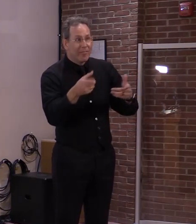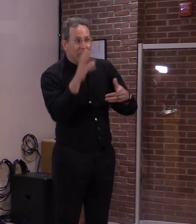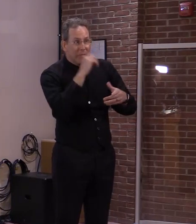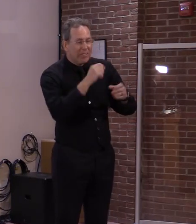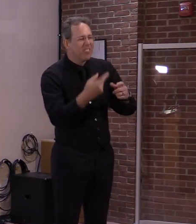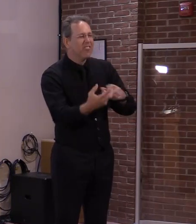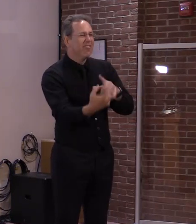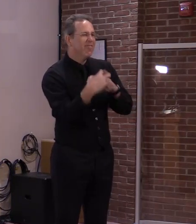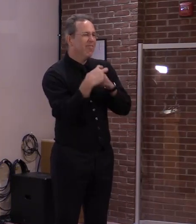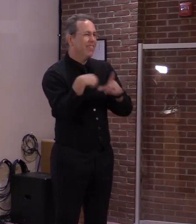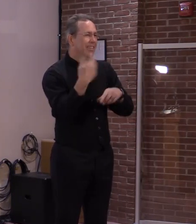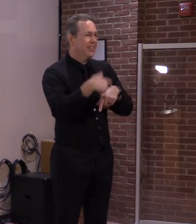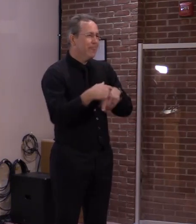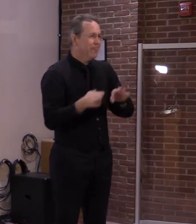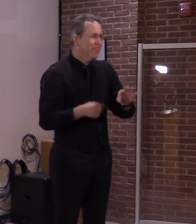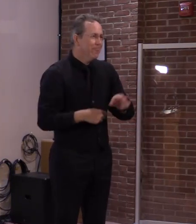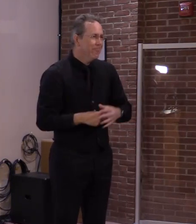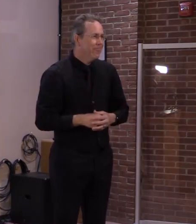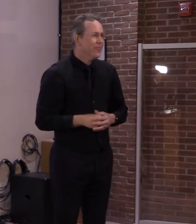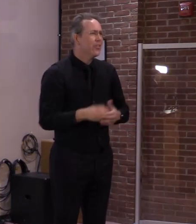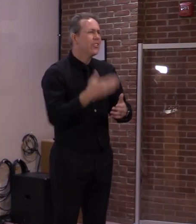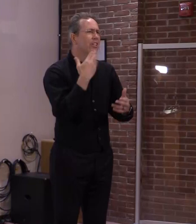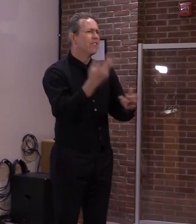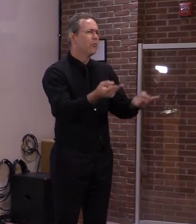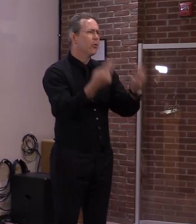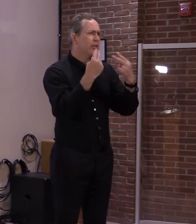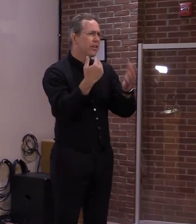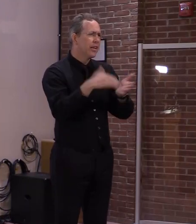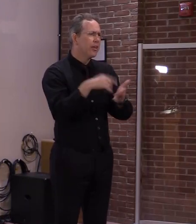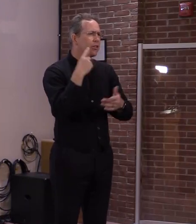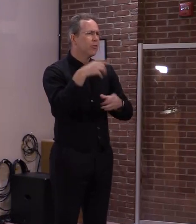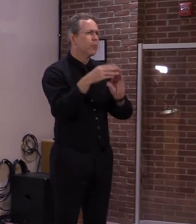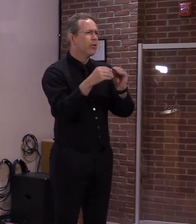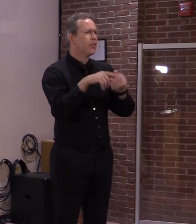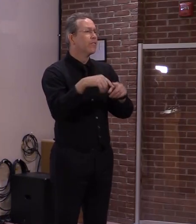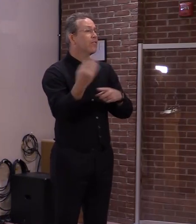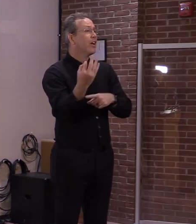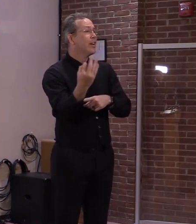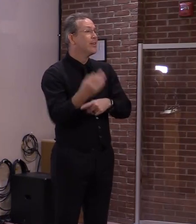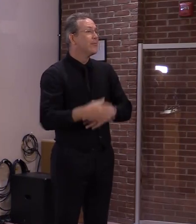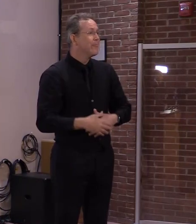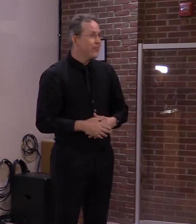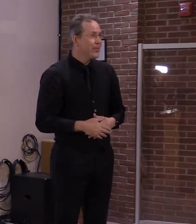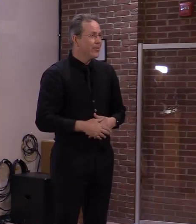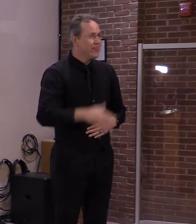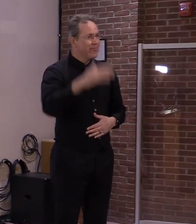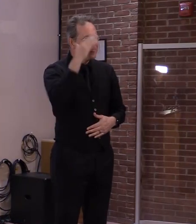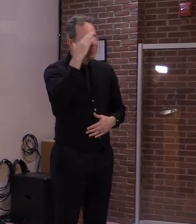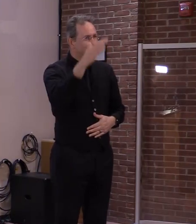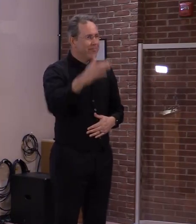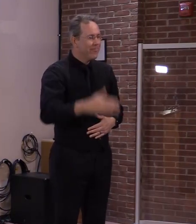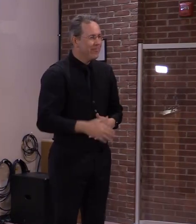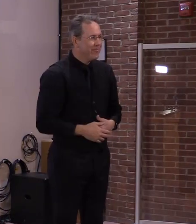Thank you very much for tuning in, and we will be back on Friday. So thanks again.